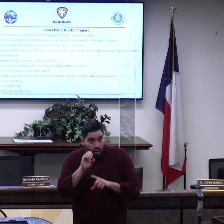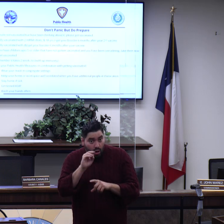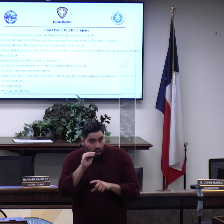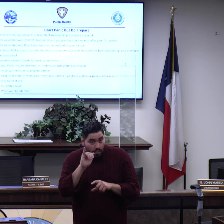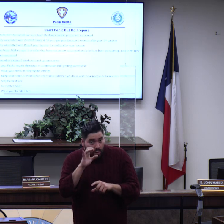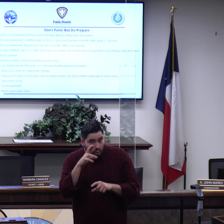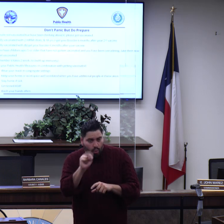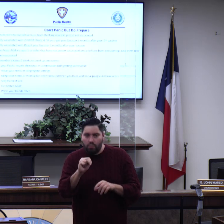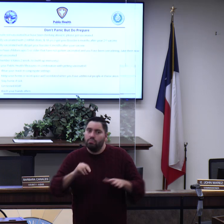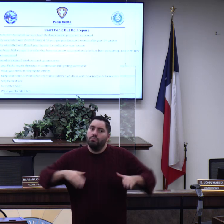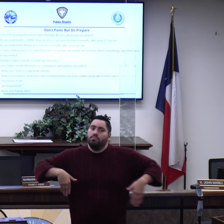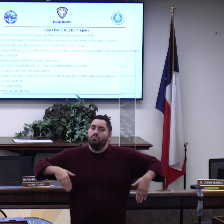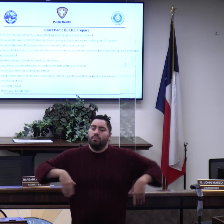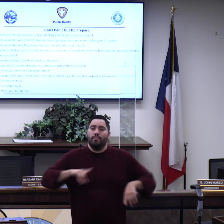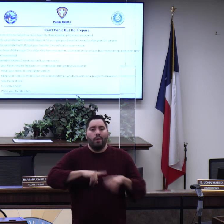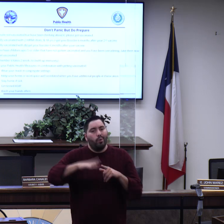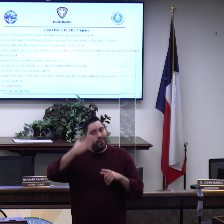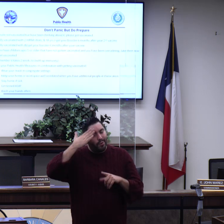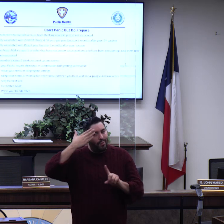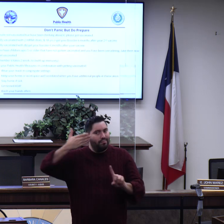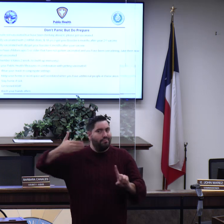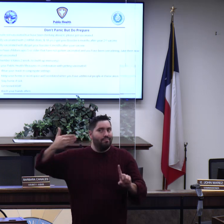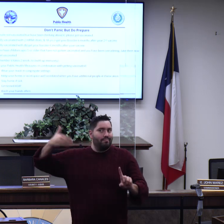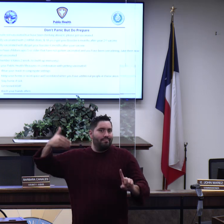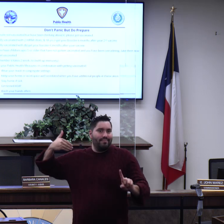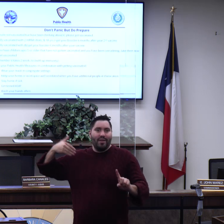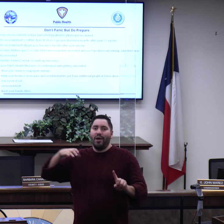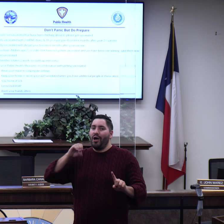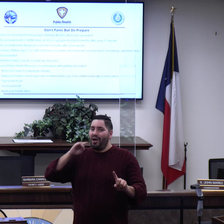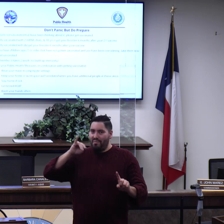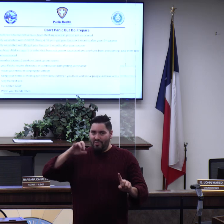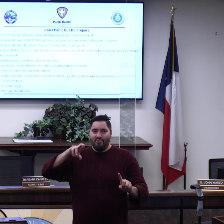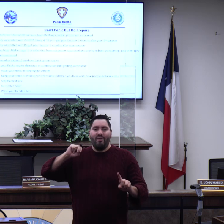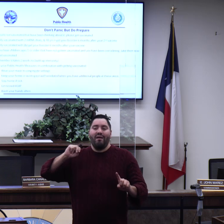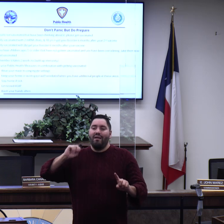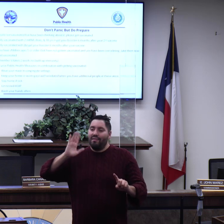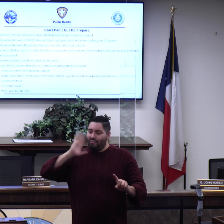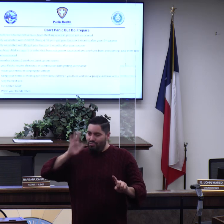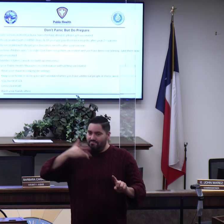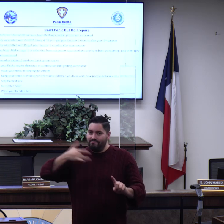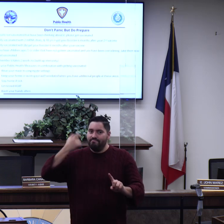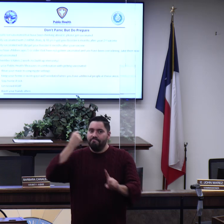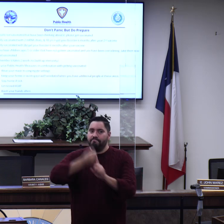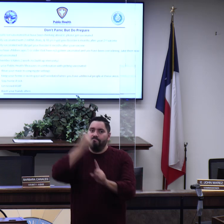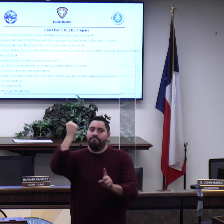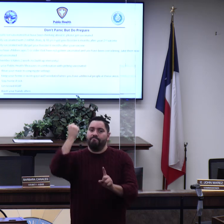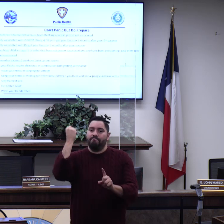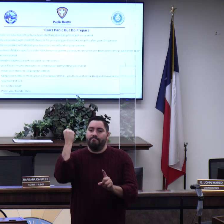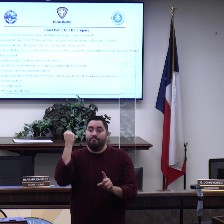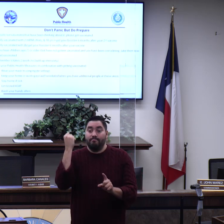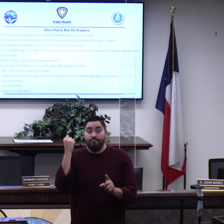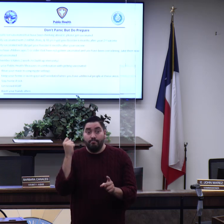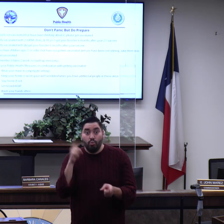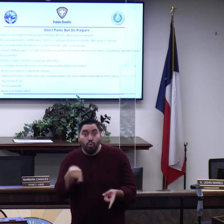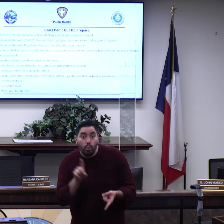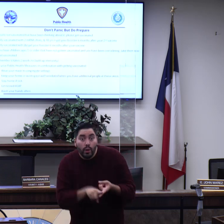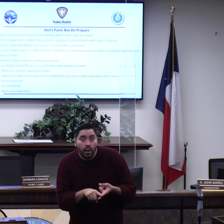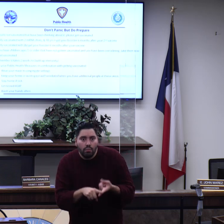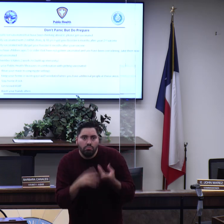now. But we know from history that Omicron is already likely to be here and just has not